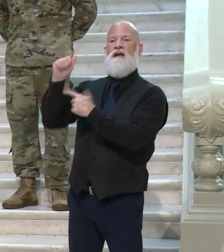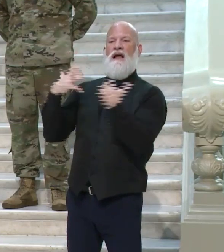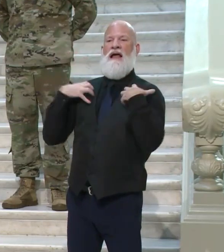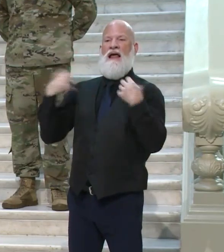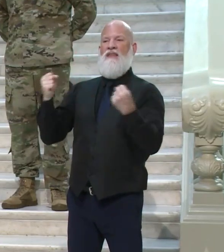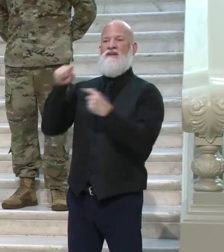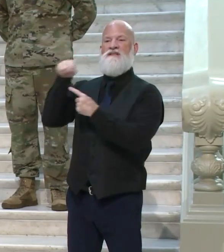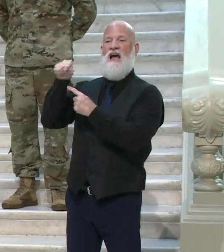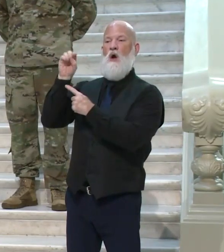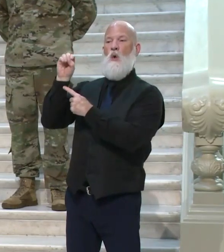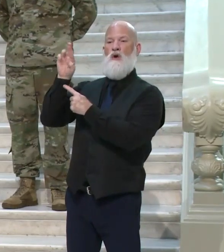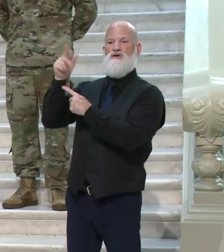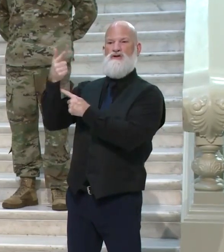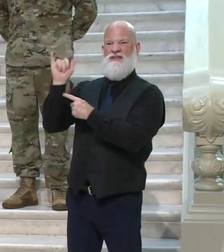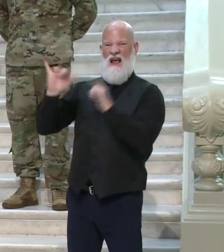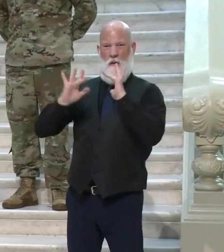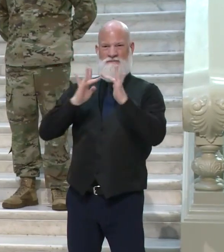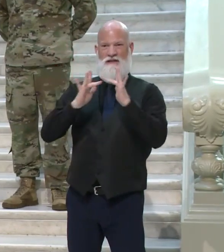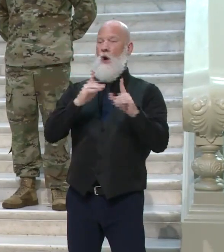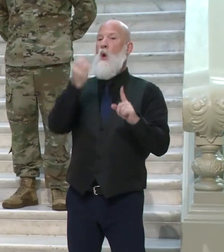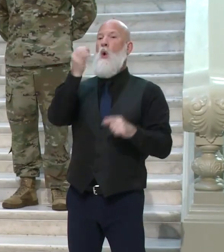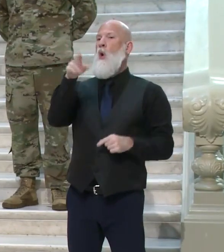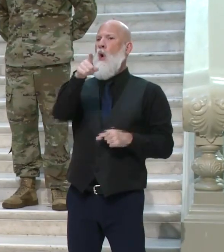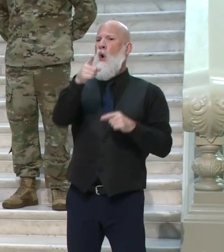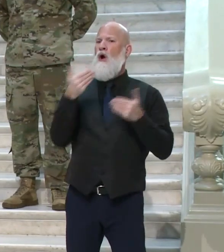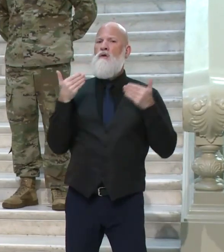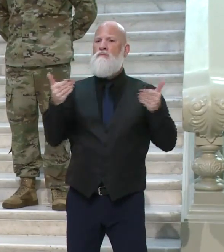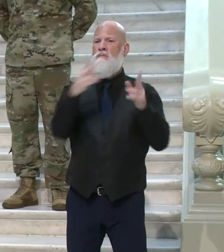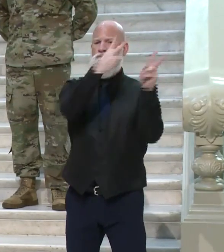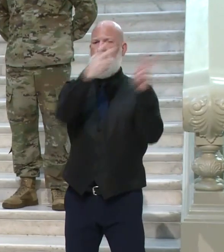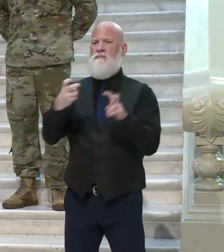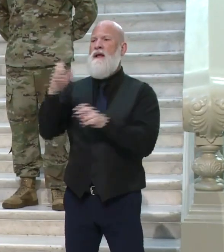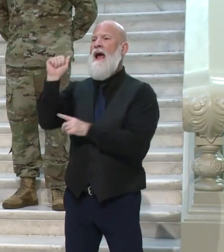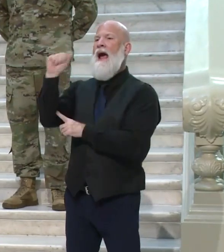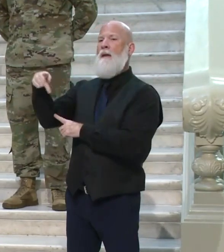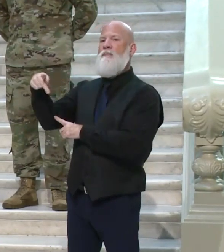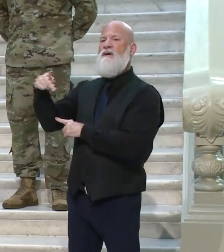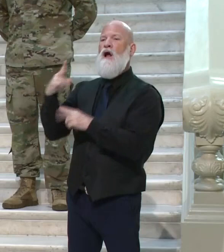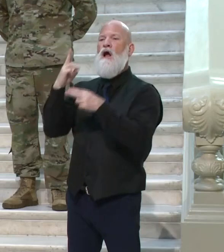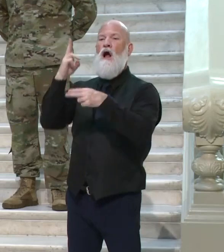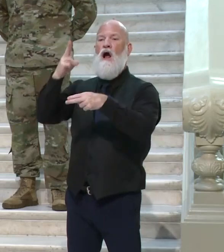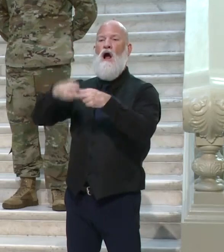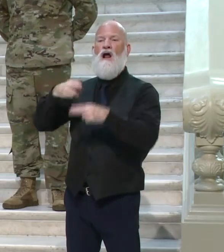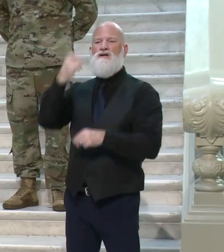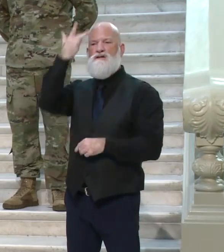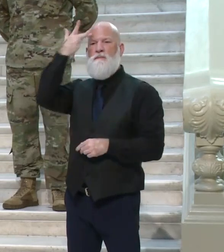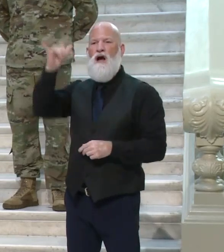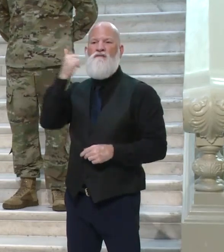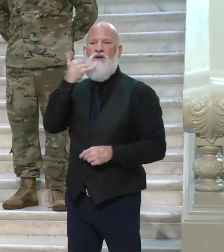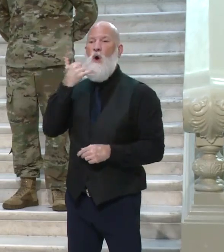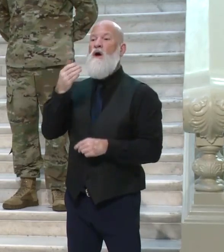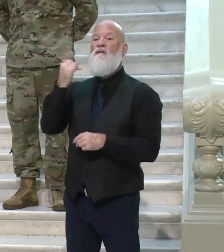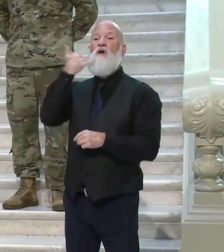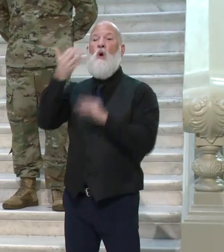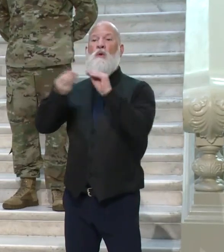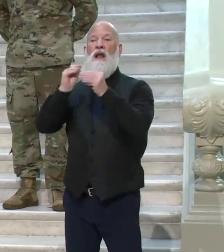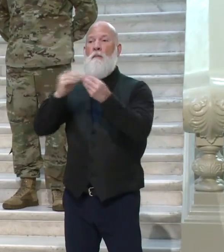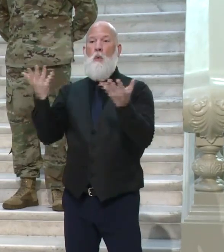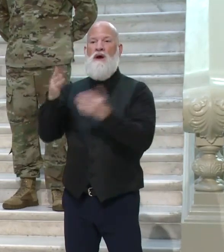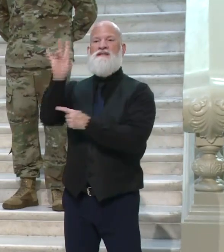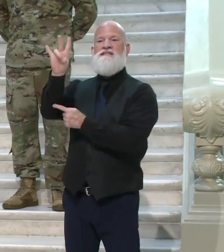Health Express Care app on your smartphone, or call this number which we've given before, which is